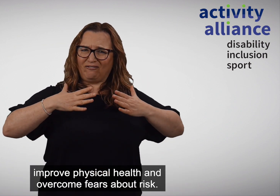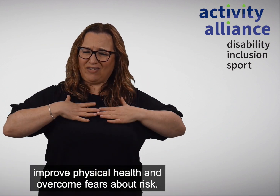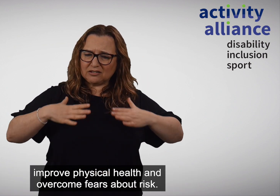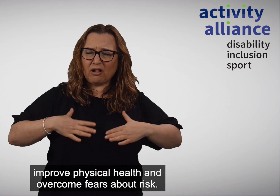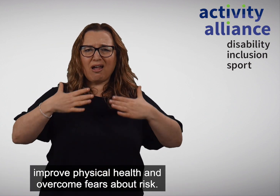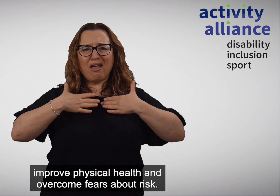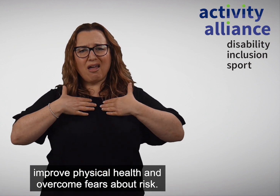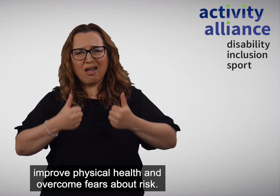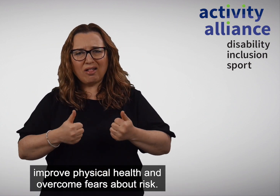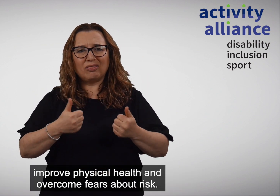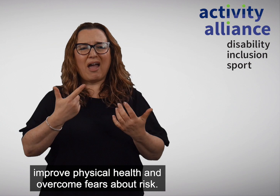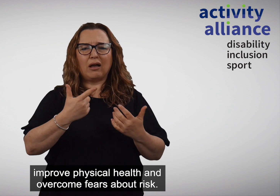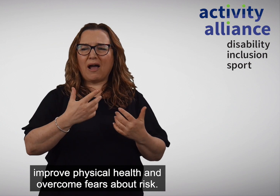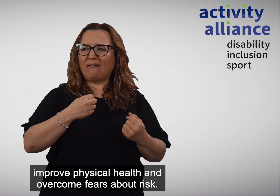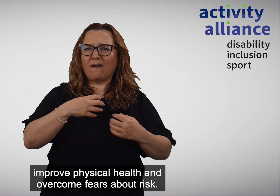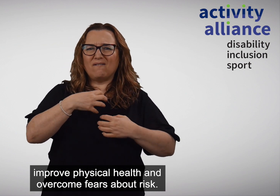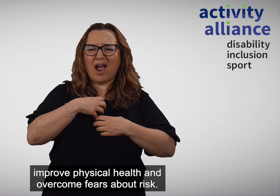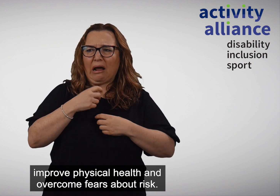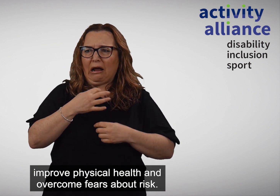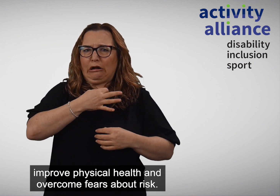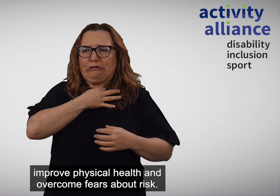and overcome fears about risk.